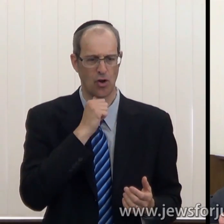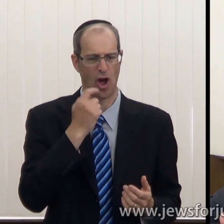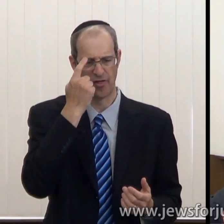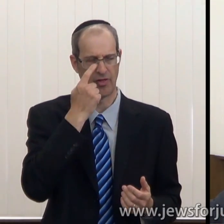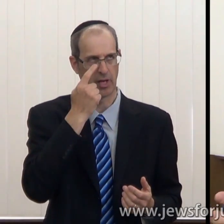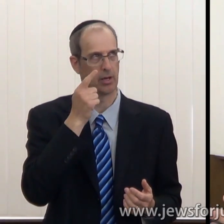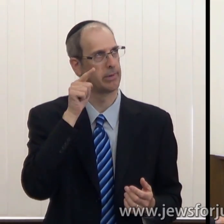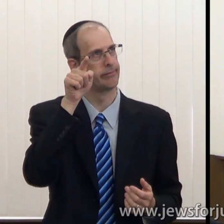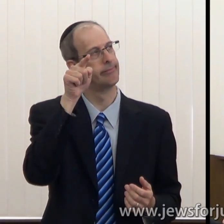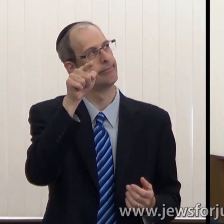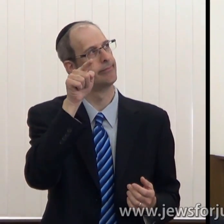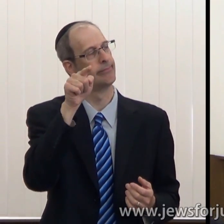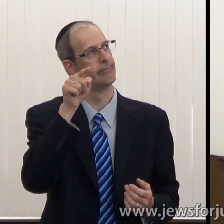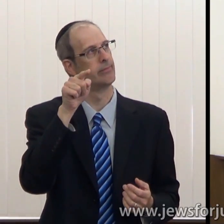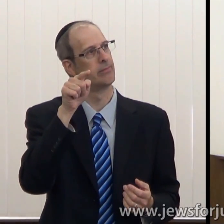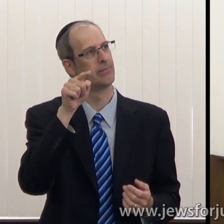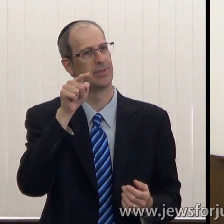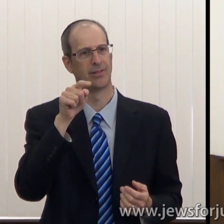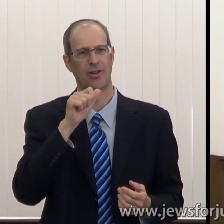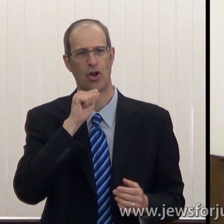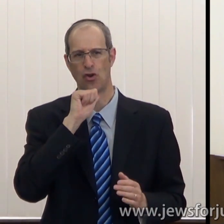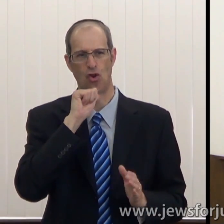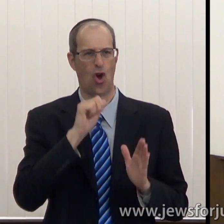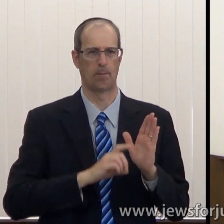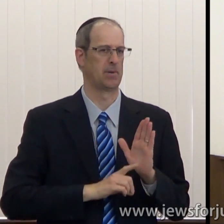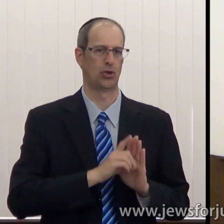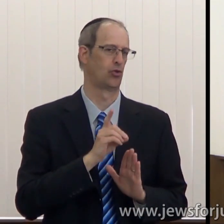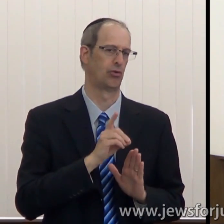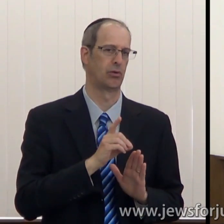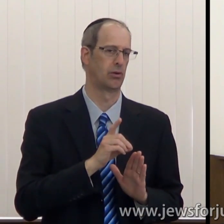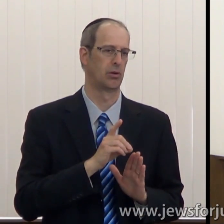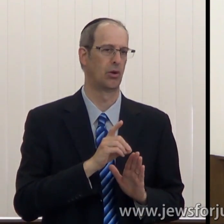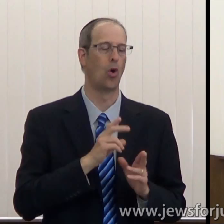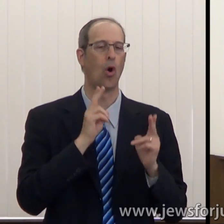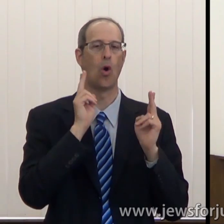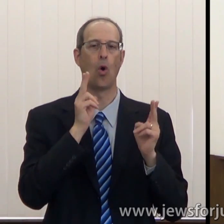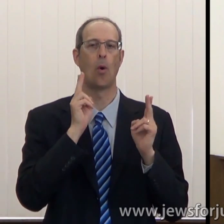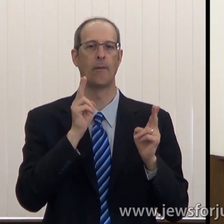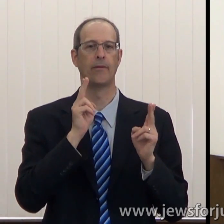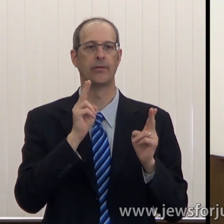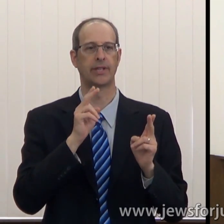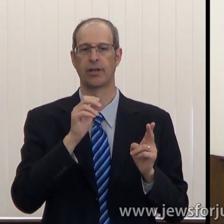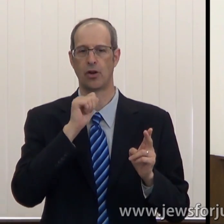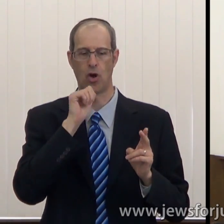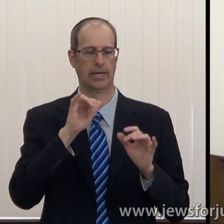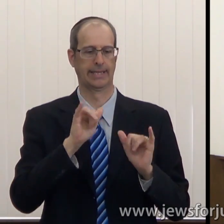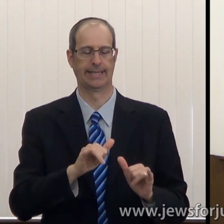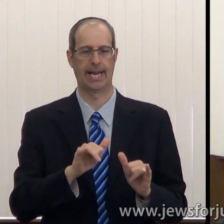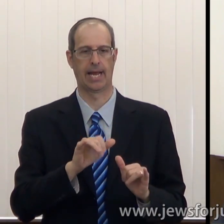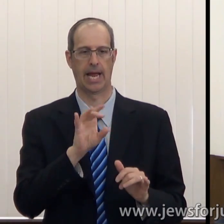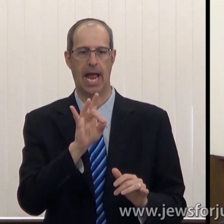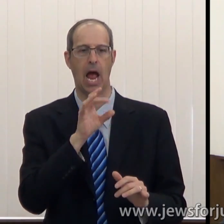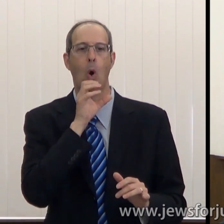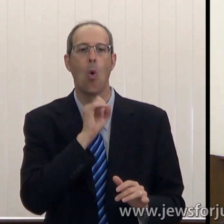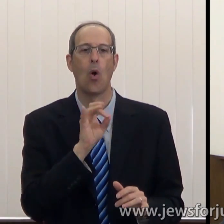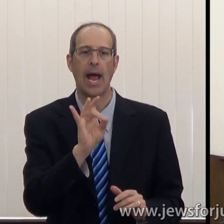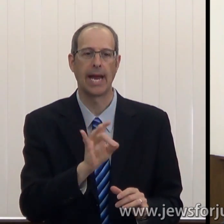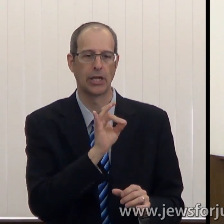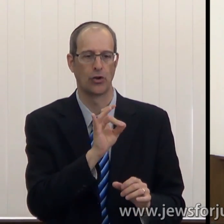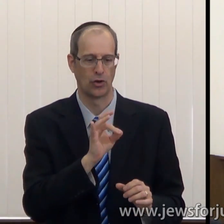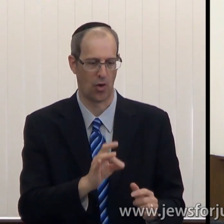people. They're immature. Hopefully, you don't stay 8 years old your whole